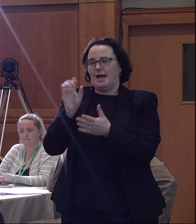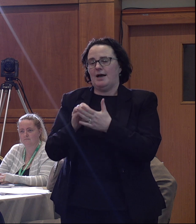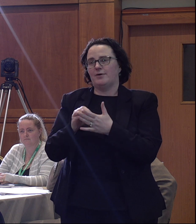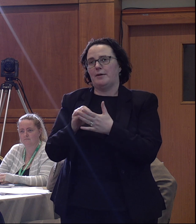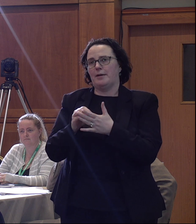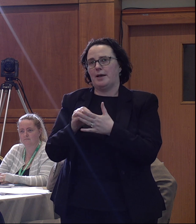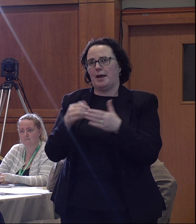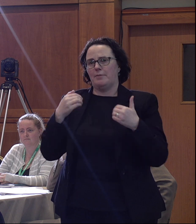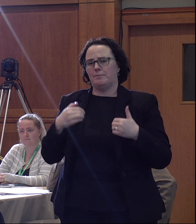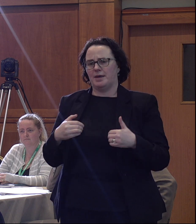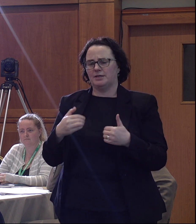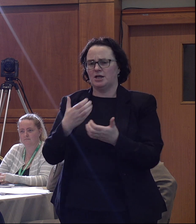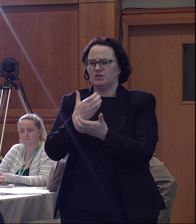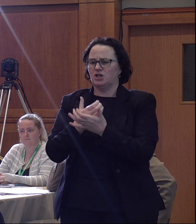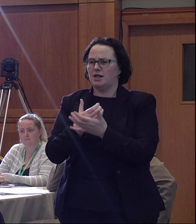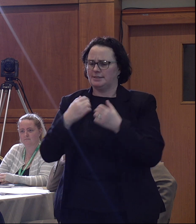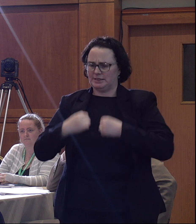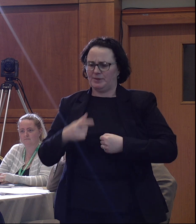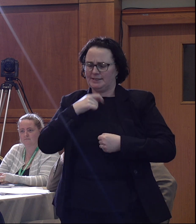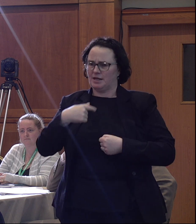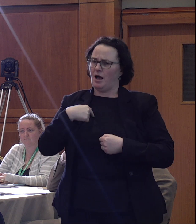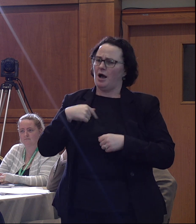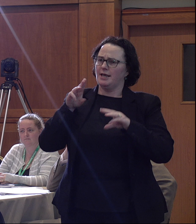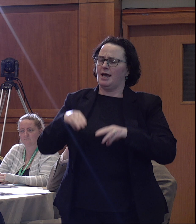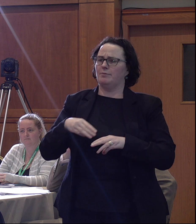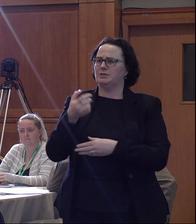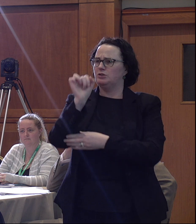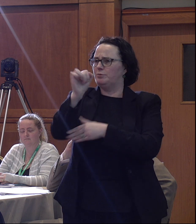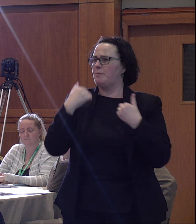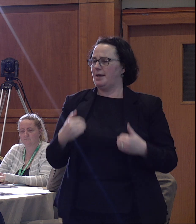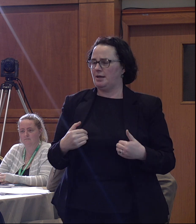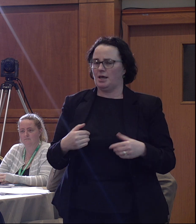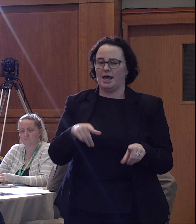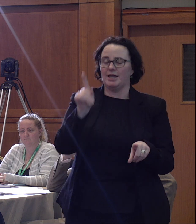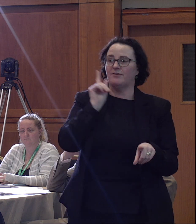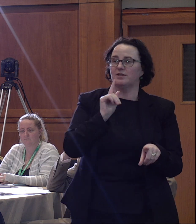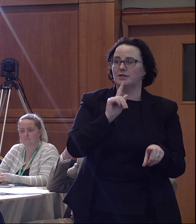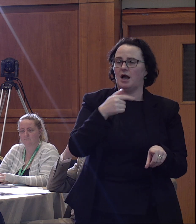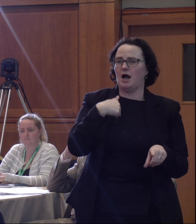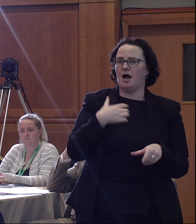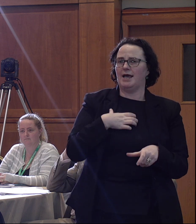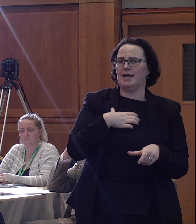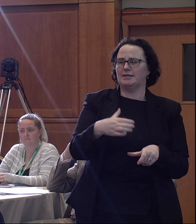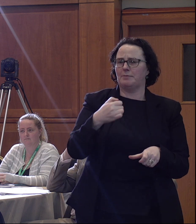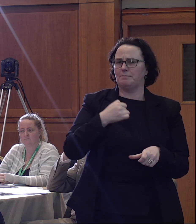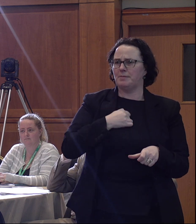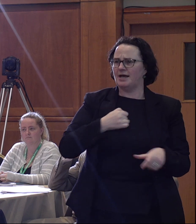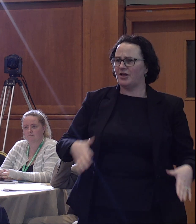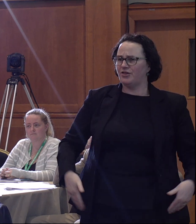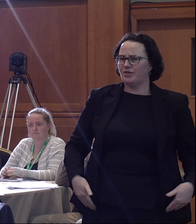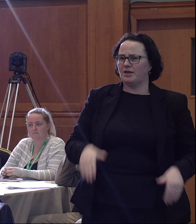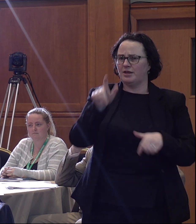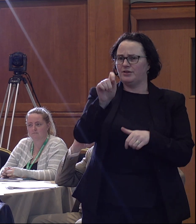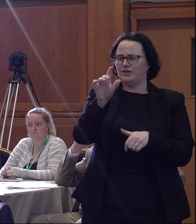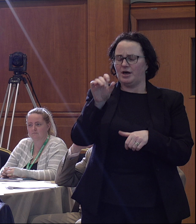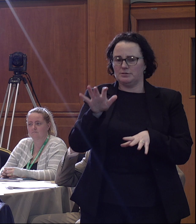child's top with "I'm Superman" on it, and a female top with "I hate my thighs" on it. So